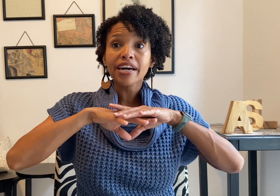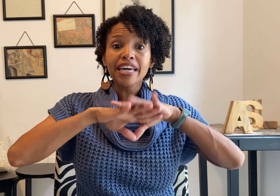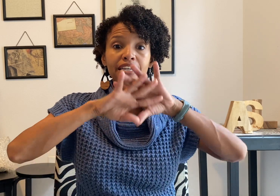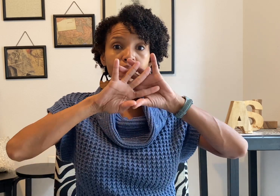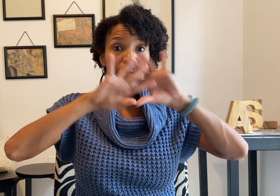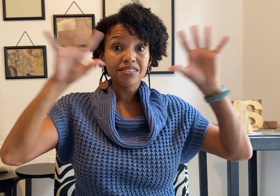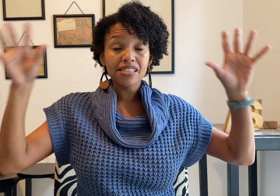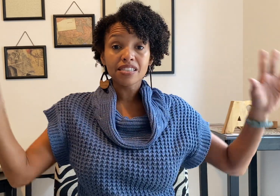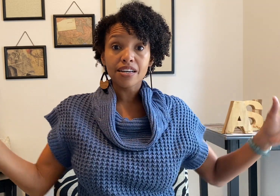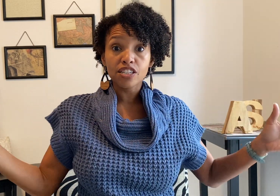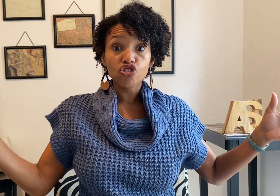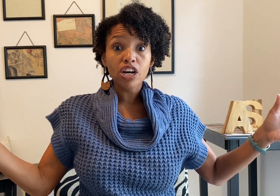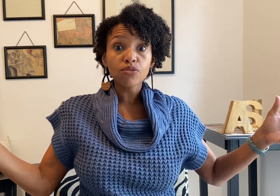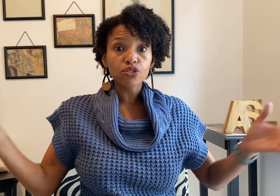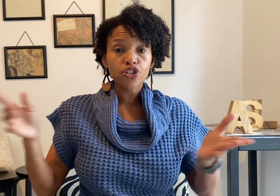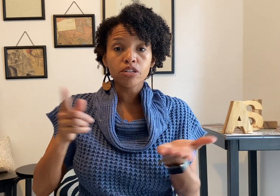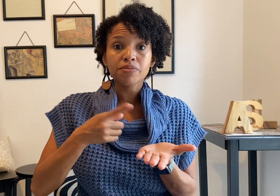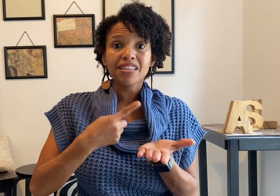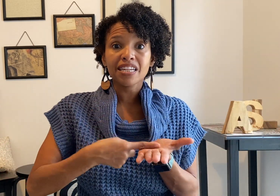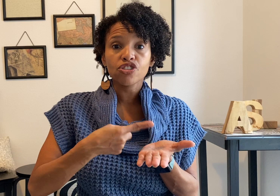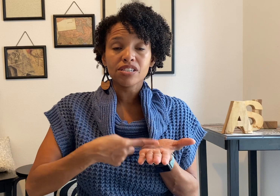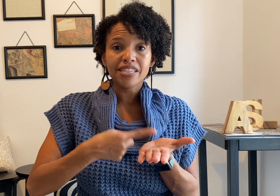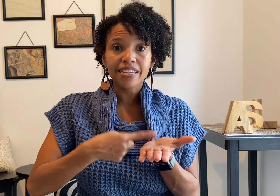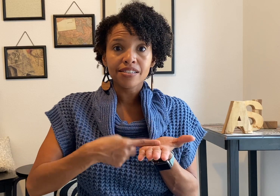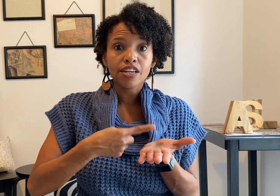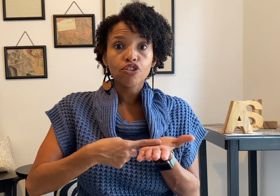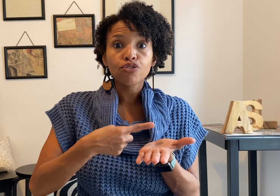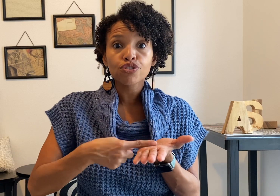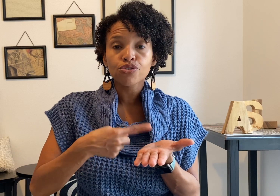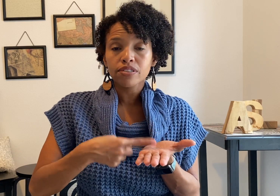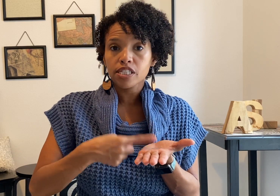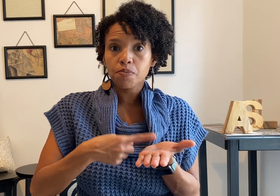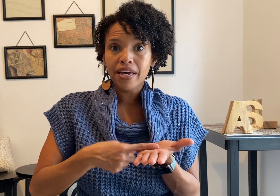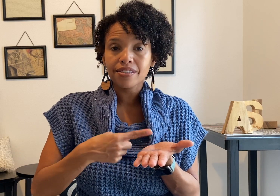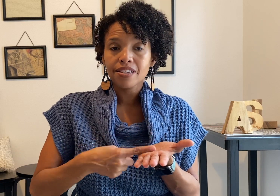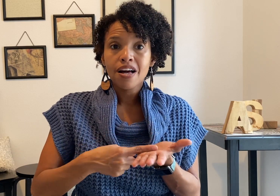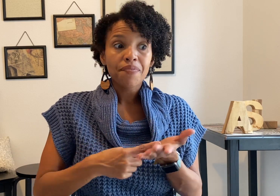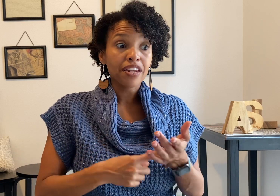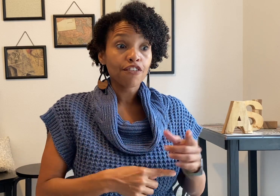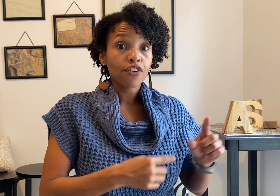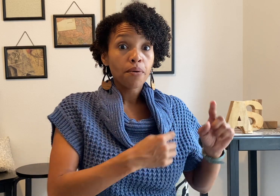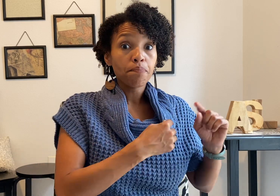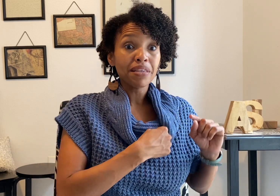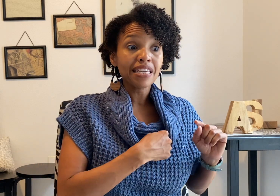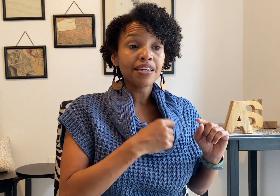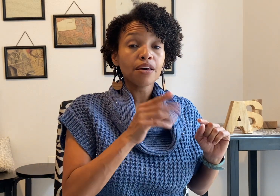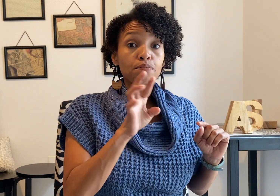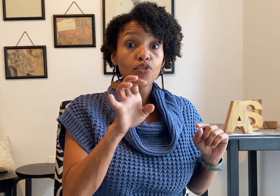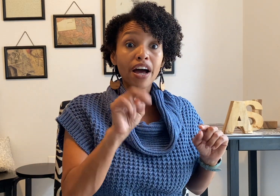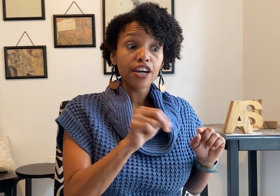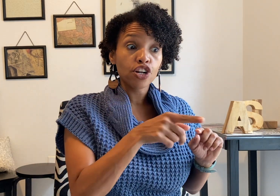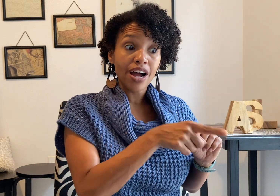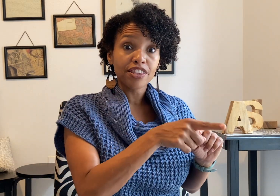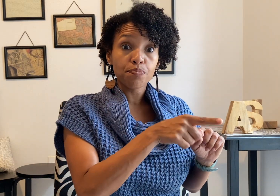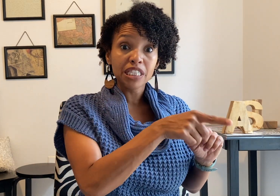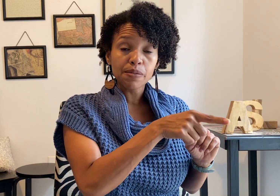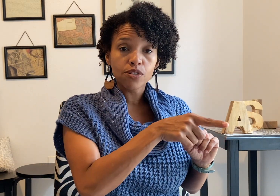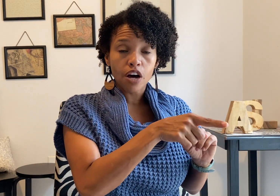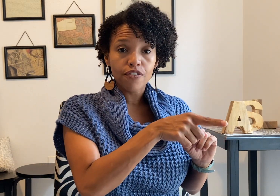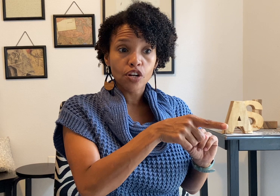talking about discuss in general terms, then it just stays neutral in space. And if me and Brian are at the principal's office over